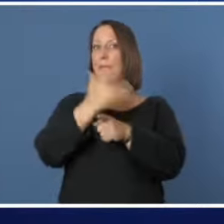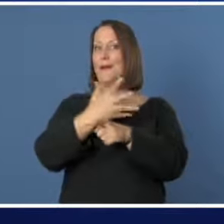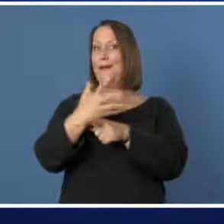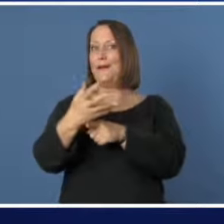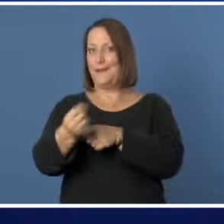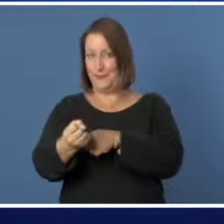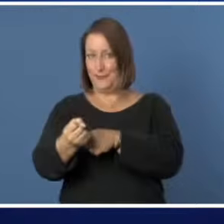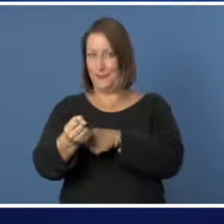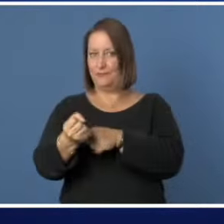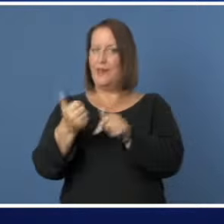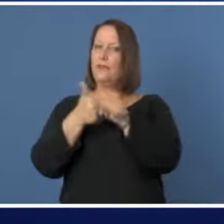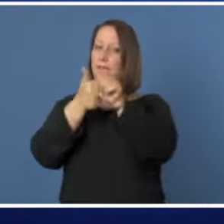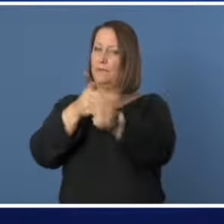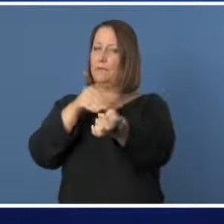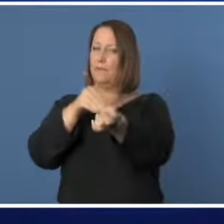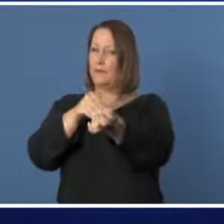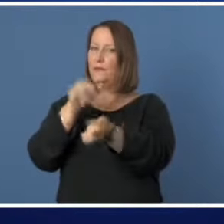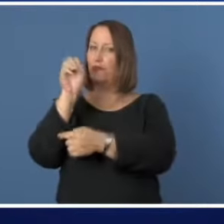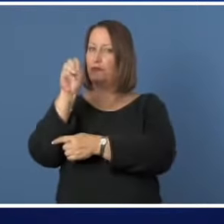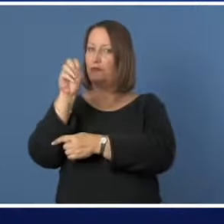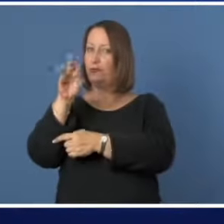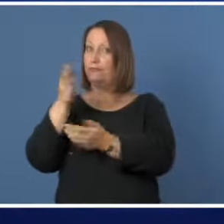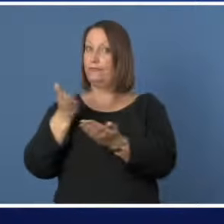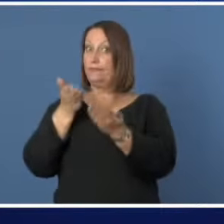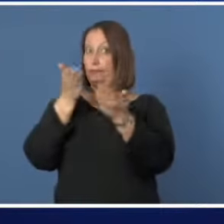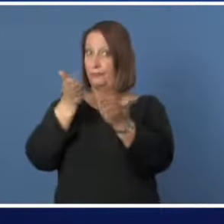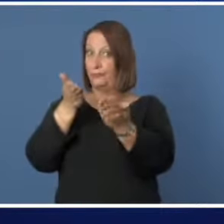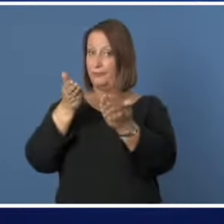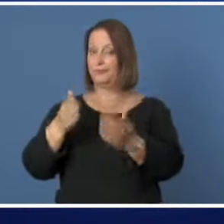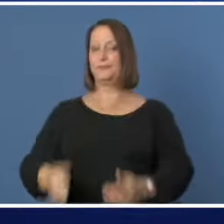medications for the length of time recommended.